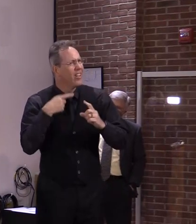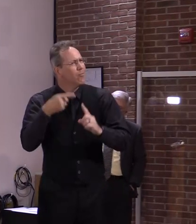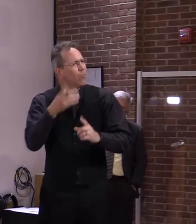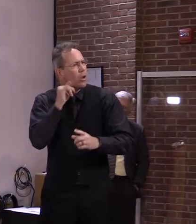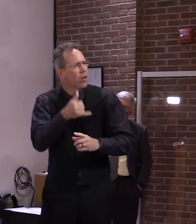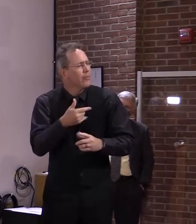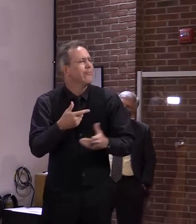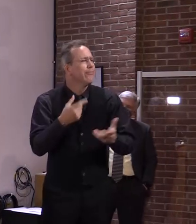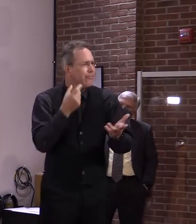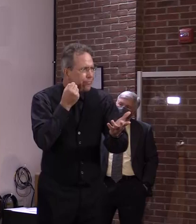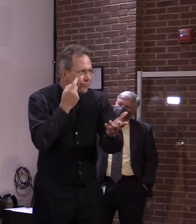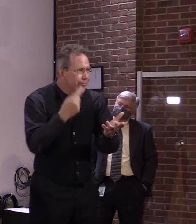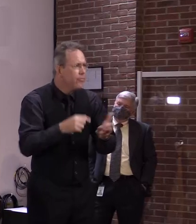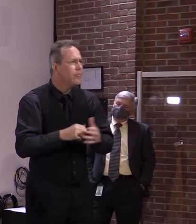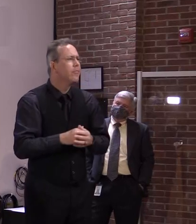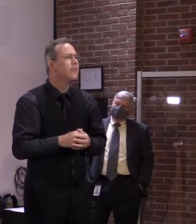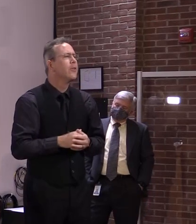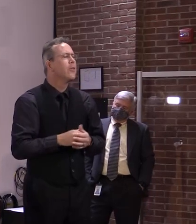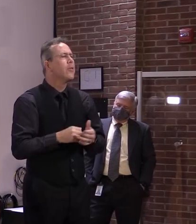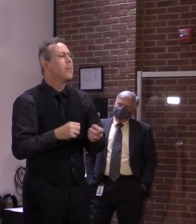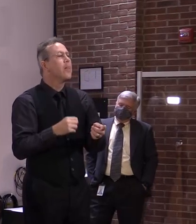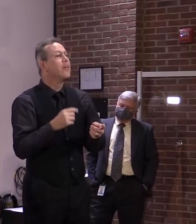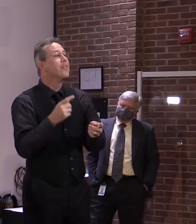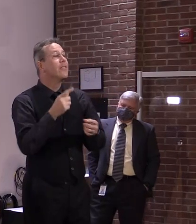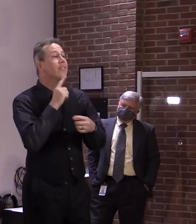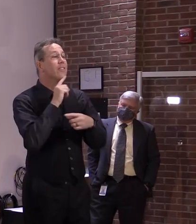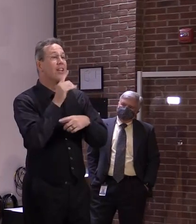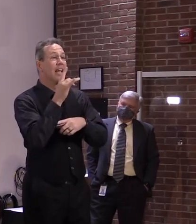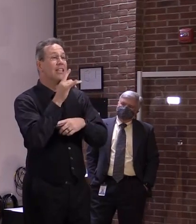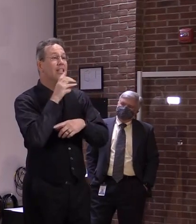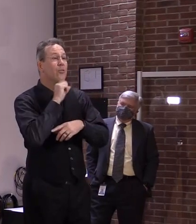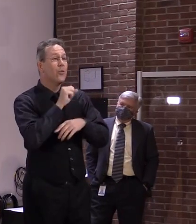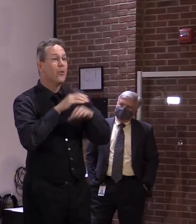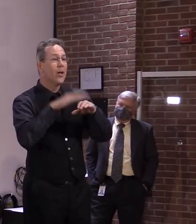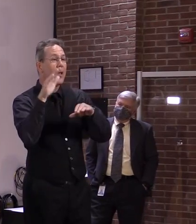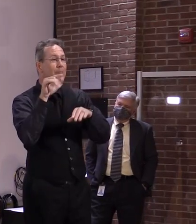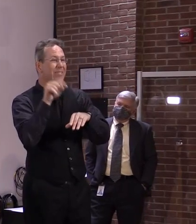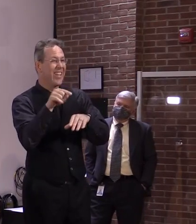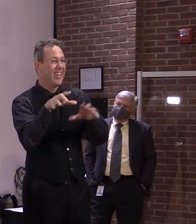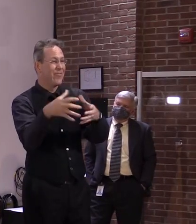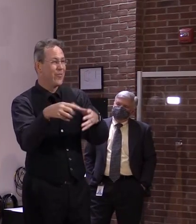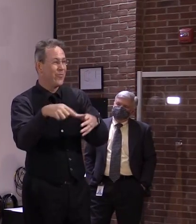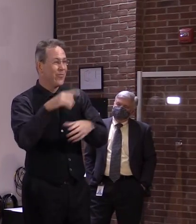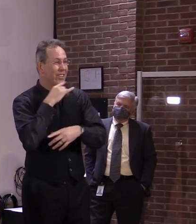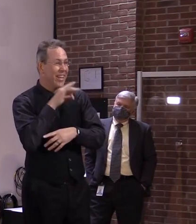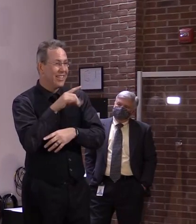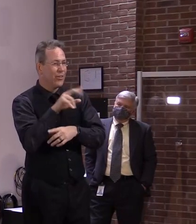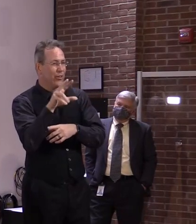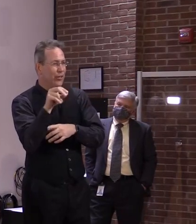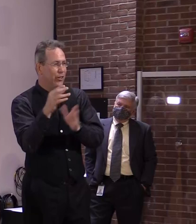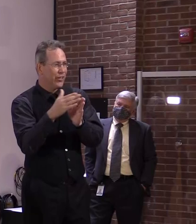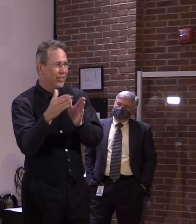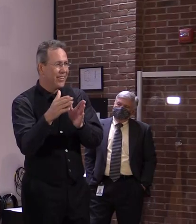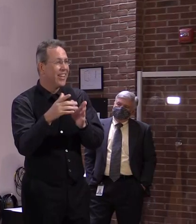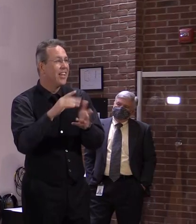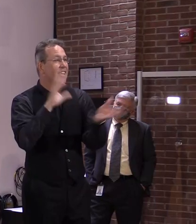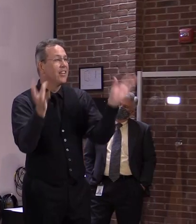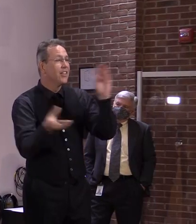over 70%. Even the 16 and older, we're over 70% having gotten at least partially